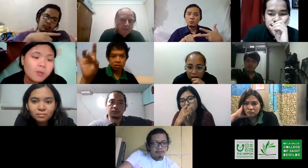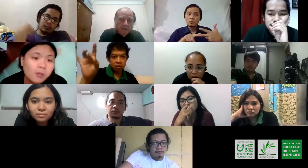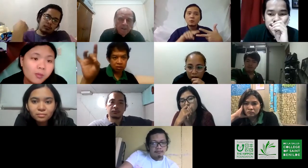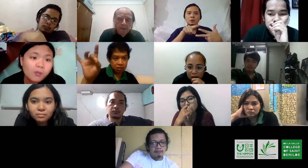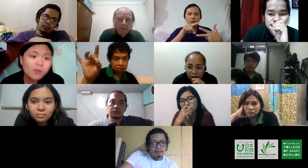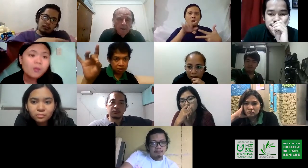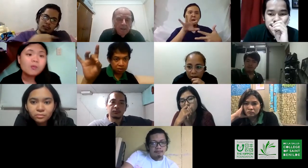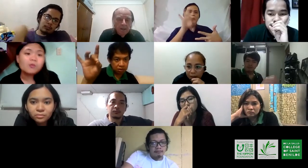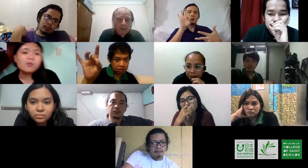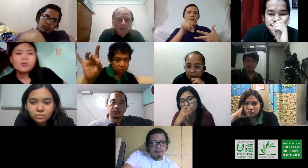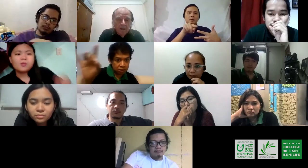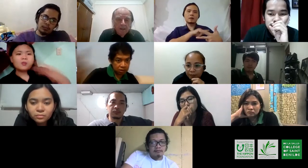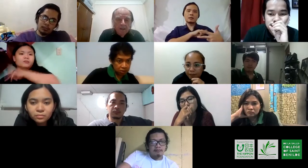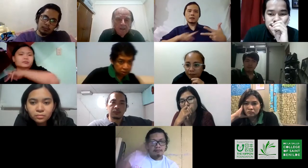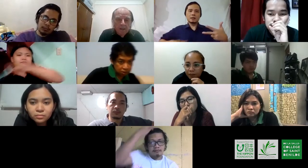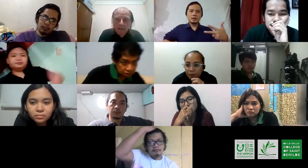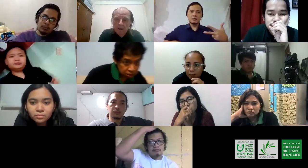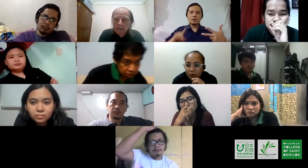Okay.